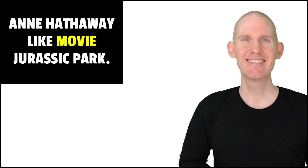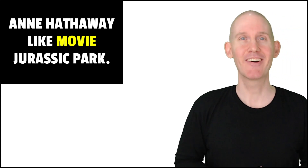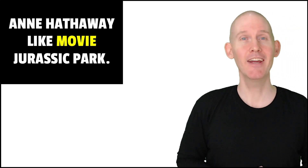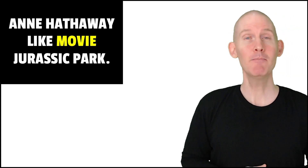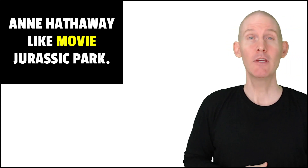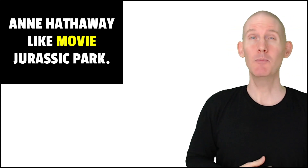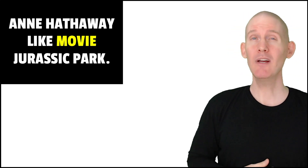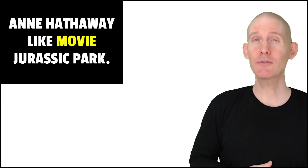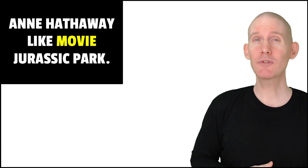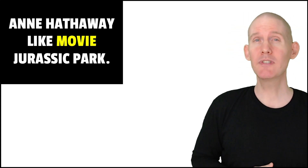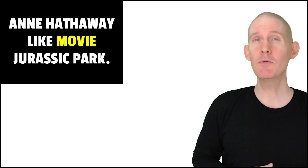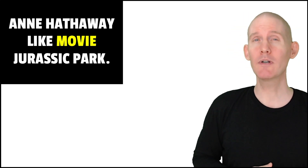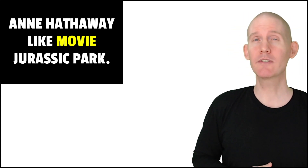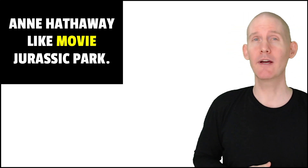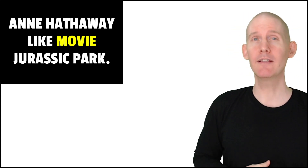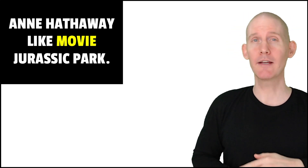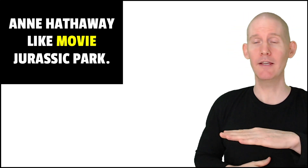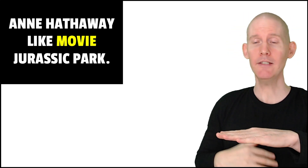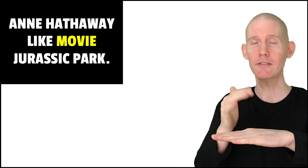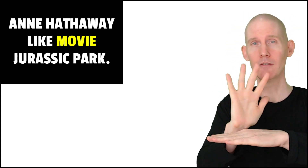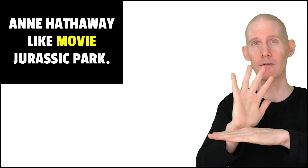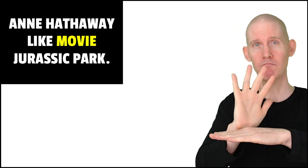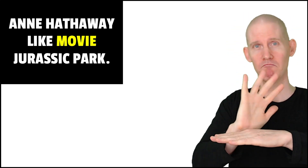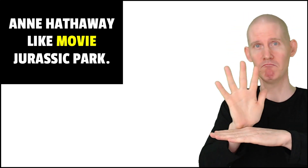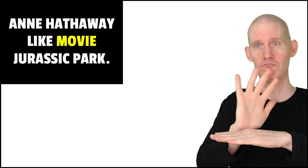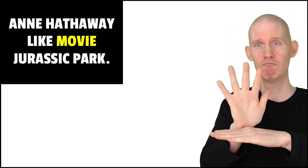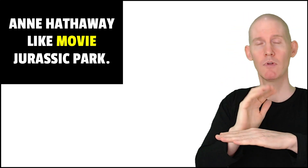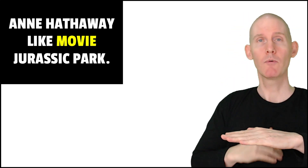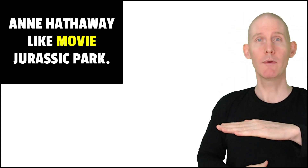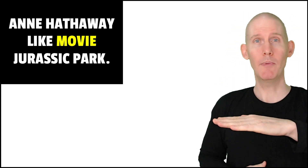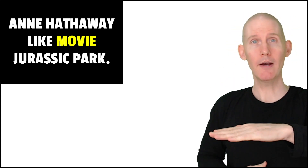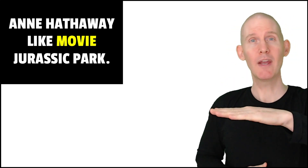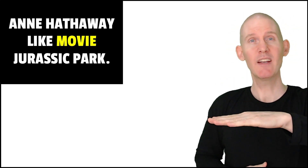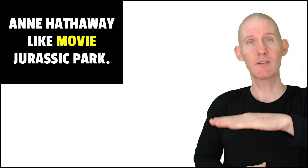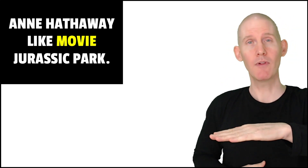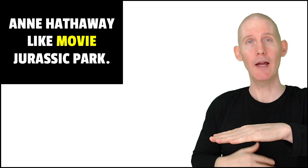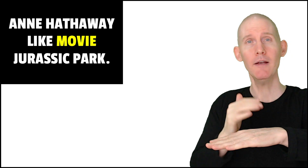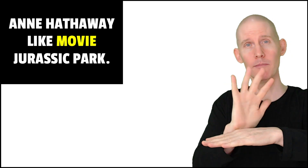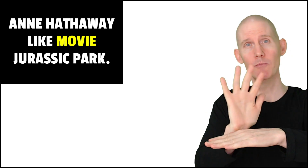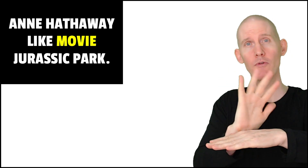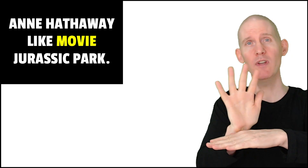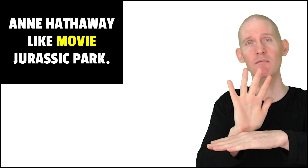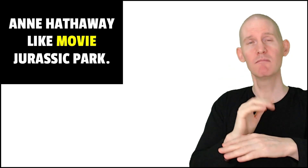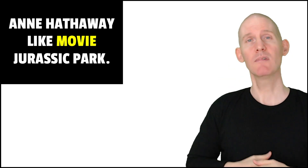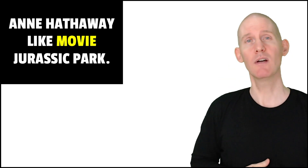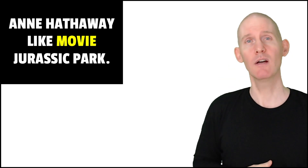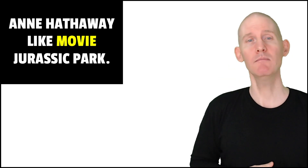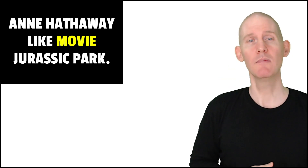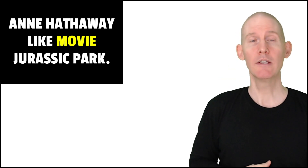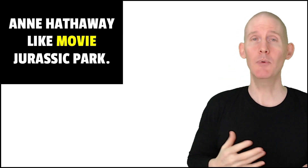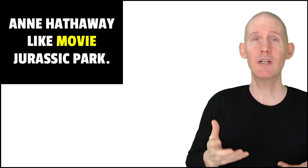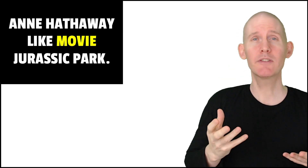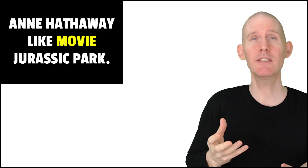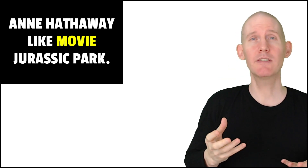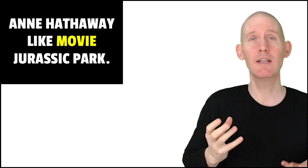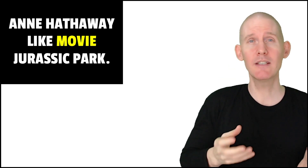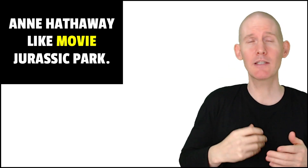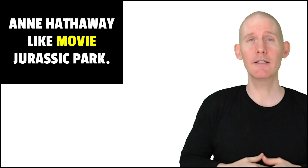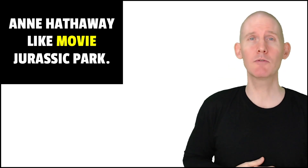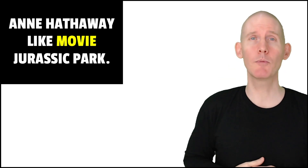Okay, you may also see where it's signed like this, where the bottom hand is flat, movie. To be consistent in this lesson, we'll be